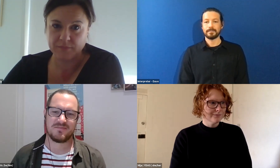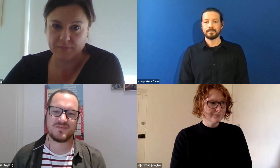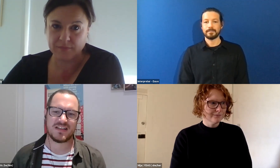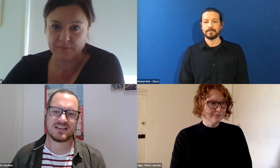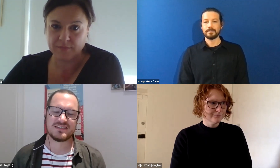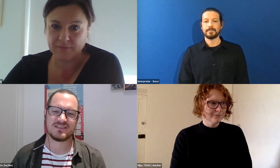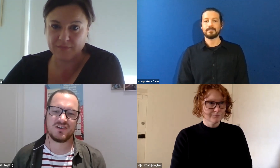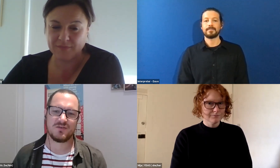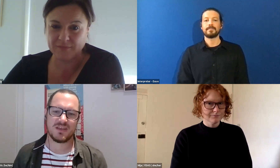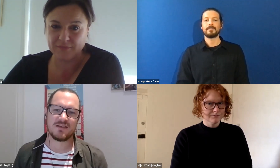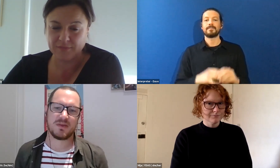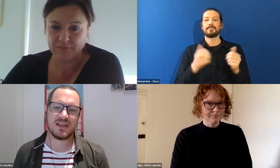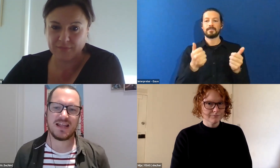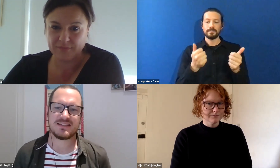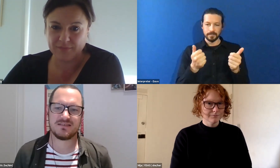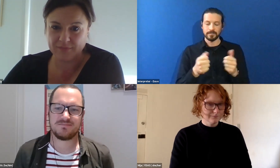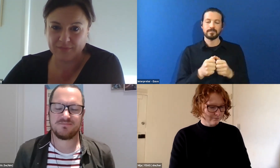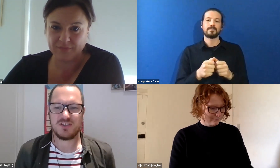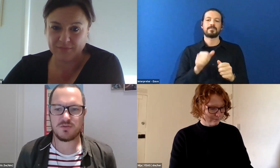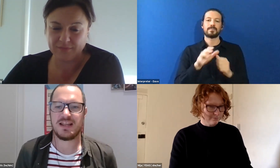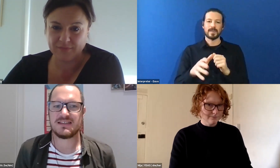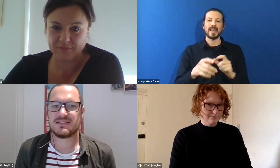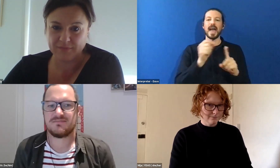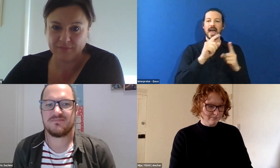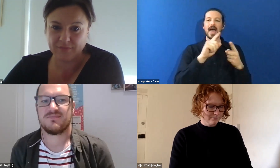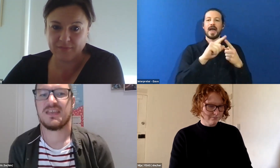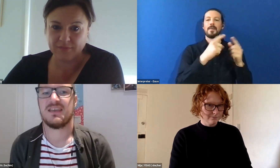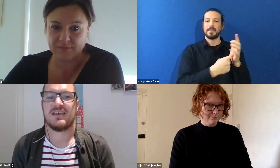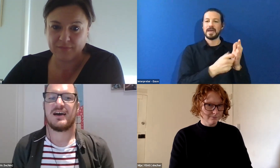Yeah, fantastic. So yeah, peer-led, youth-led,